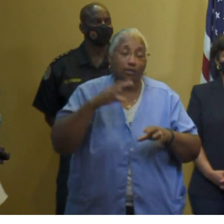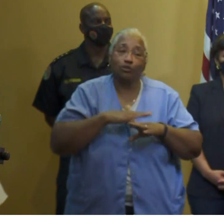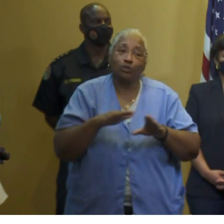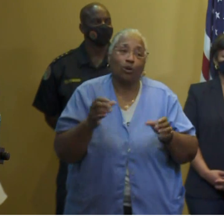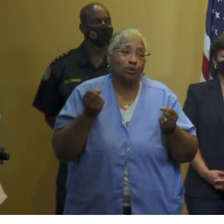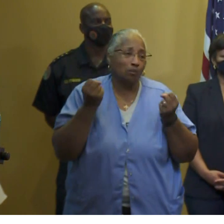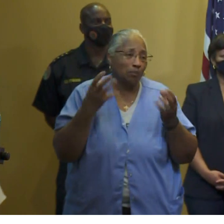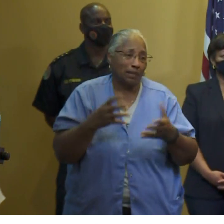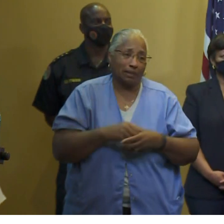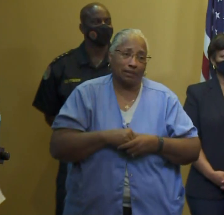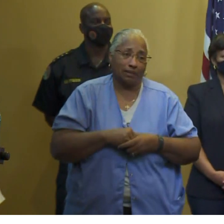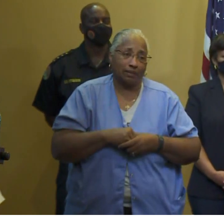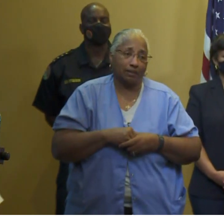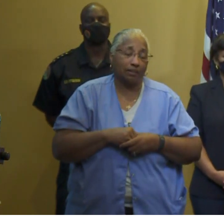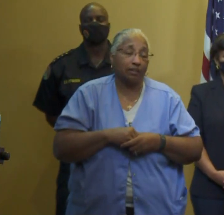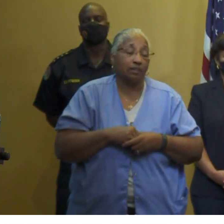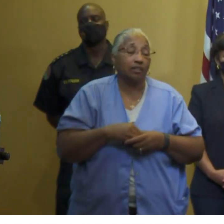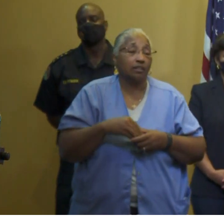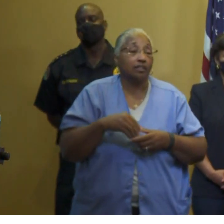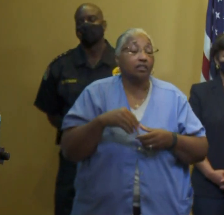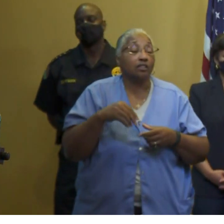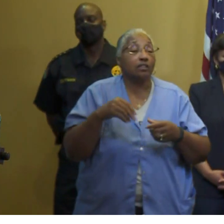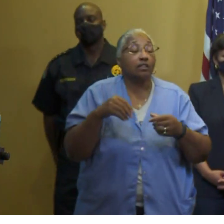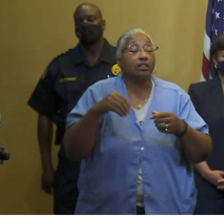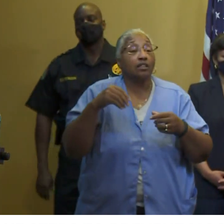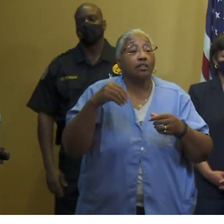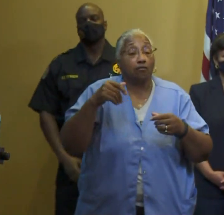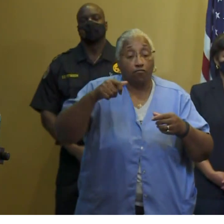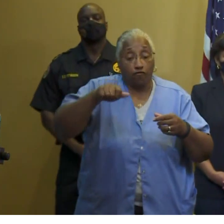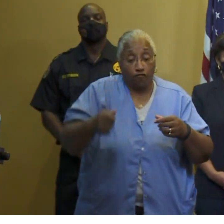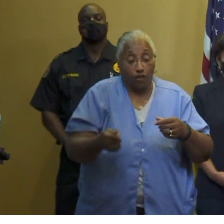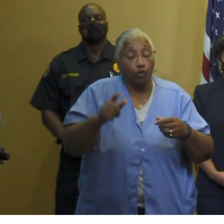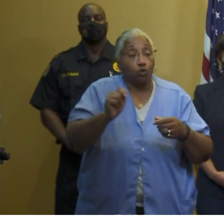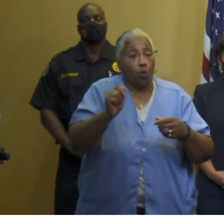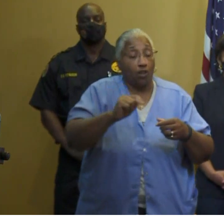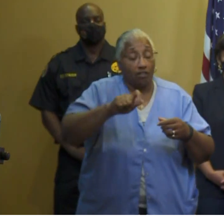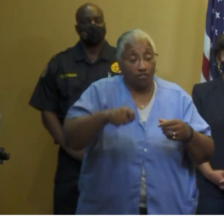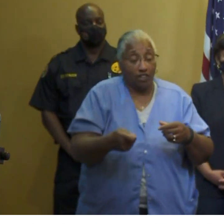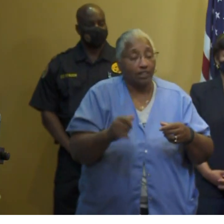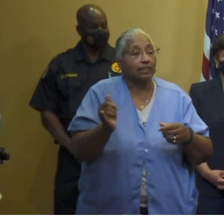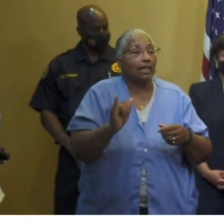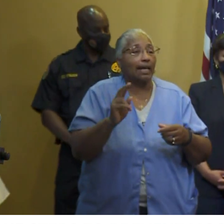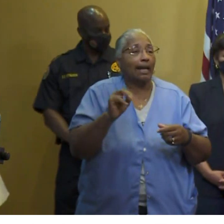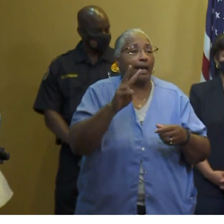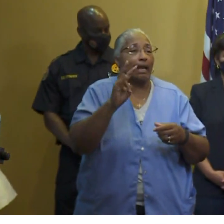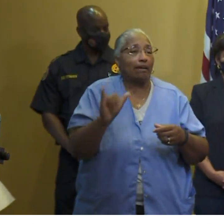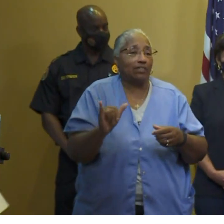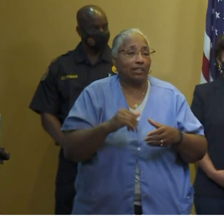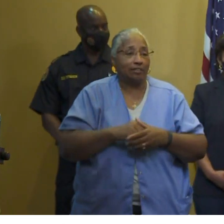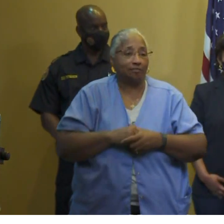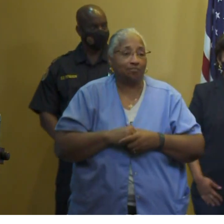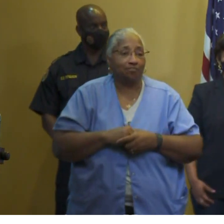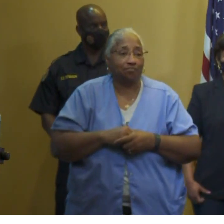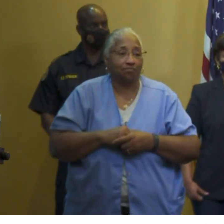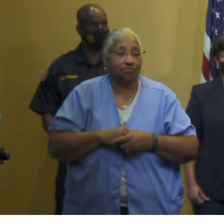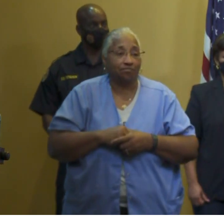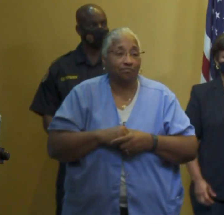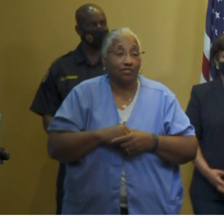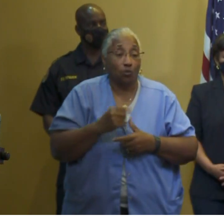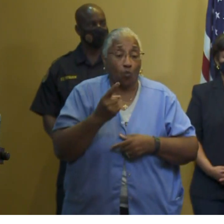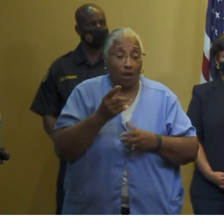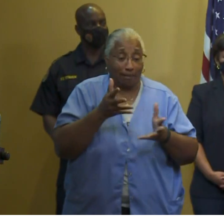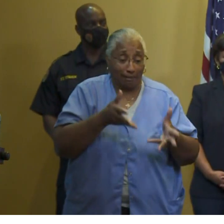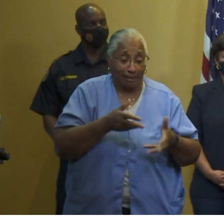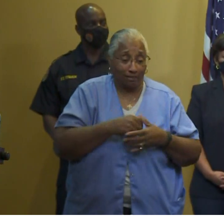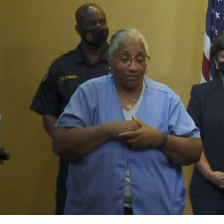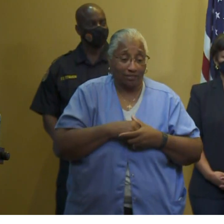of them. When you are flushing your toilets, do it like in the Navy. One, leave it. Number